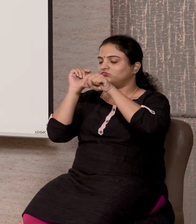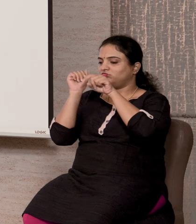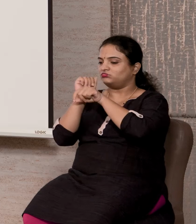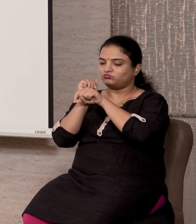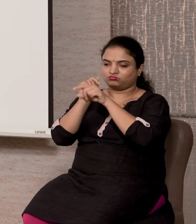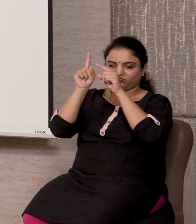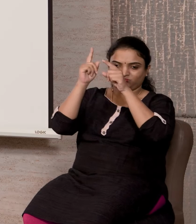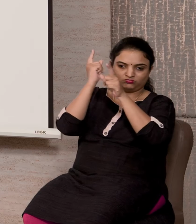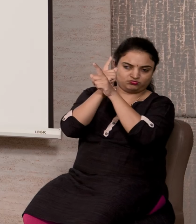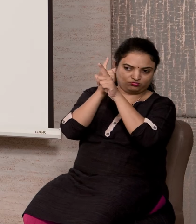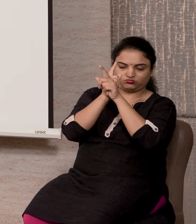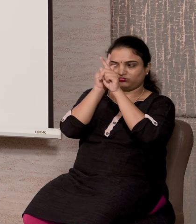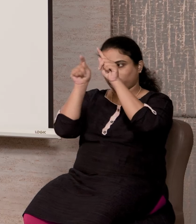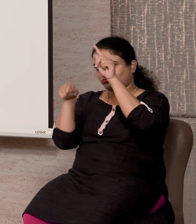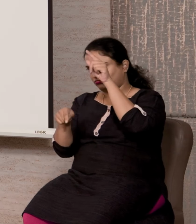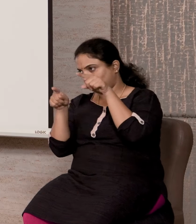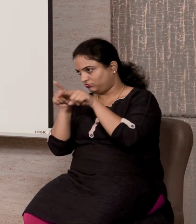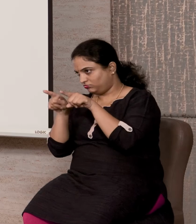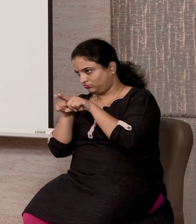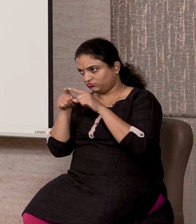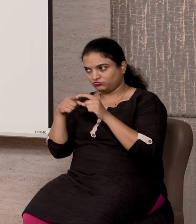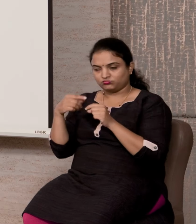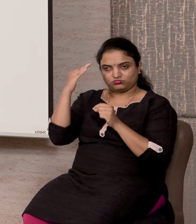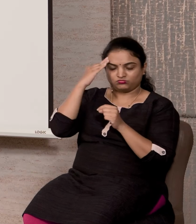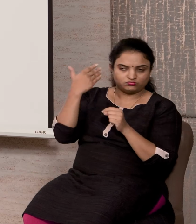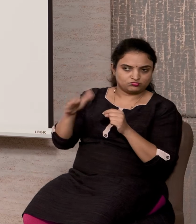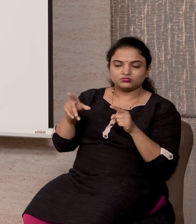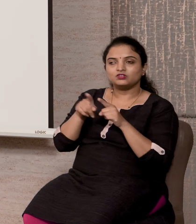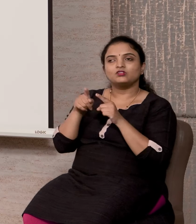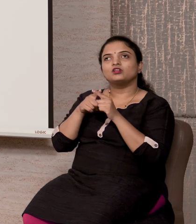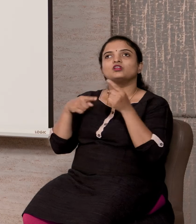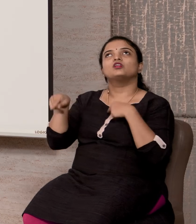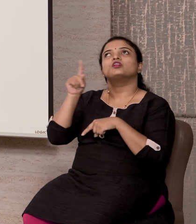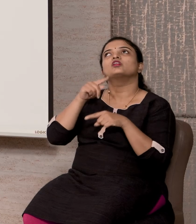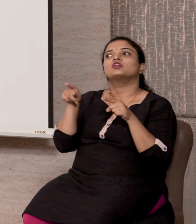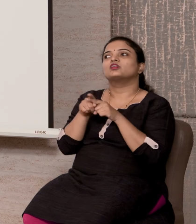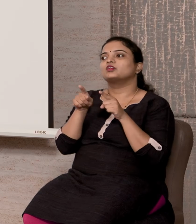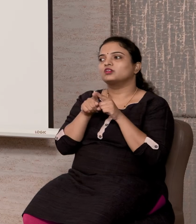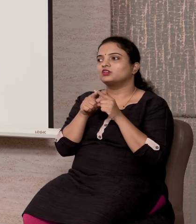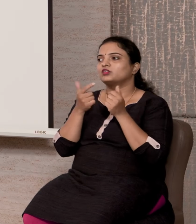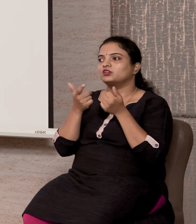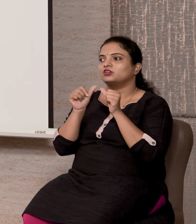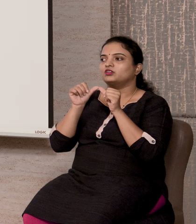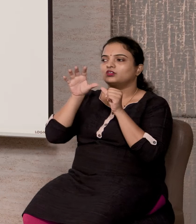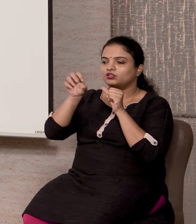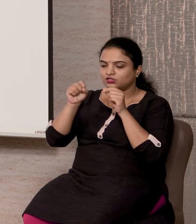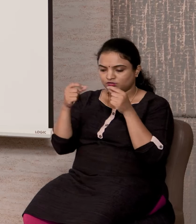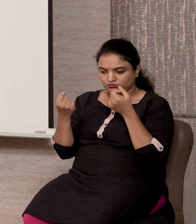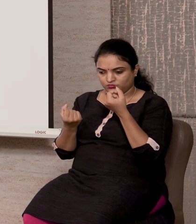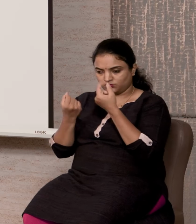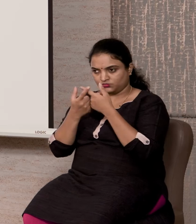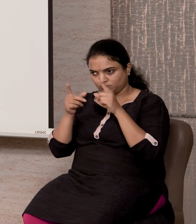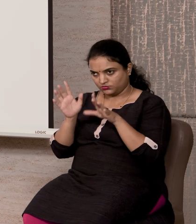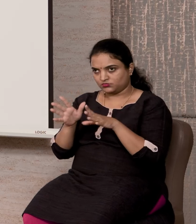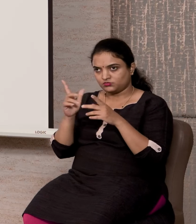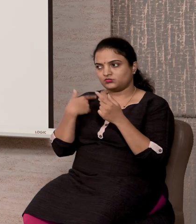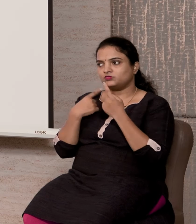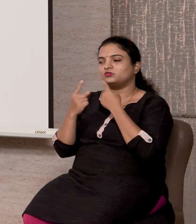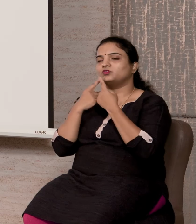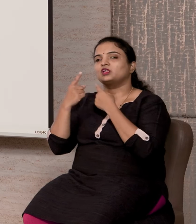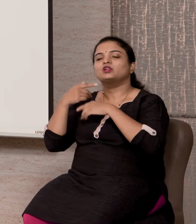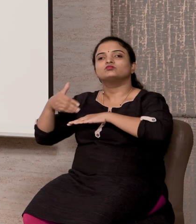with the student. Once they become a software engineer, they don't know about it. And all of us know, right? So we all fight for accessibility in our organizations, where we talk to engineers, we